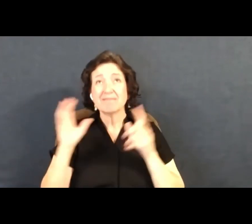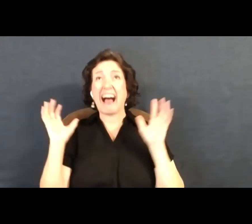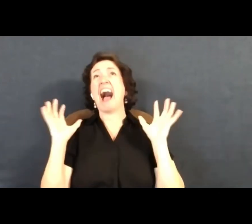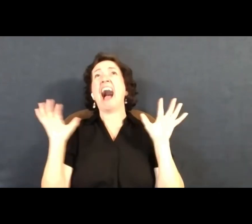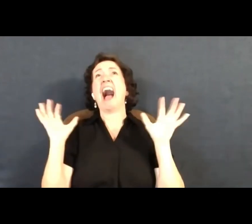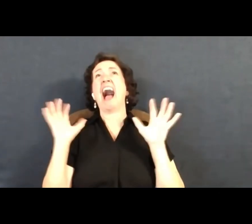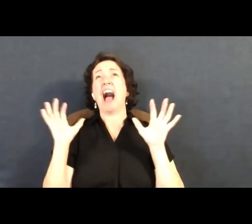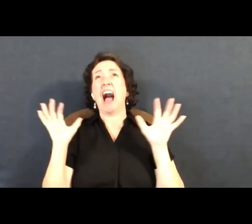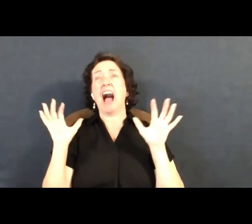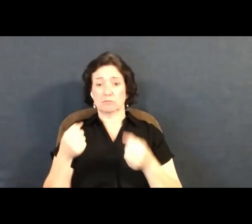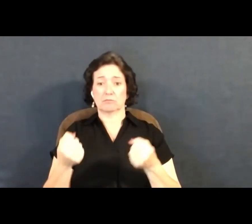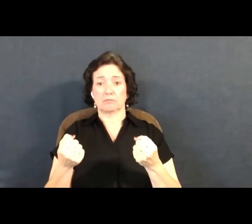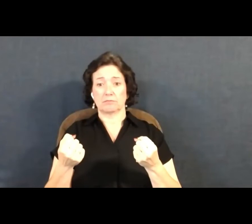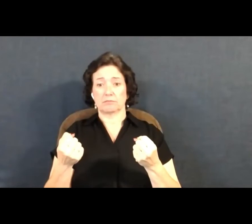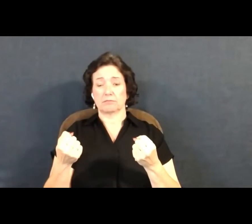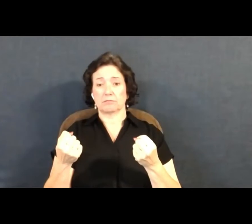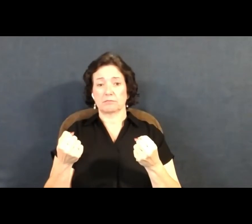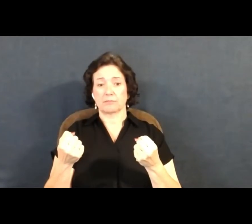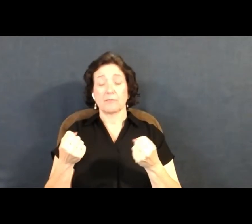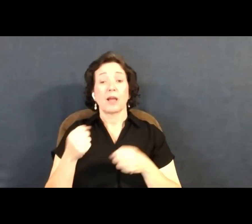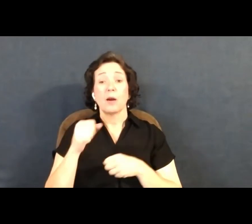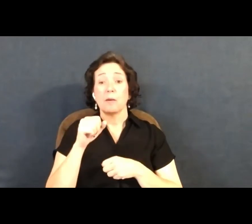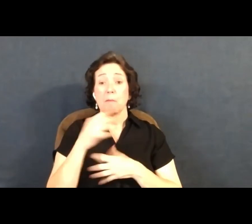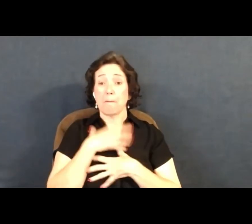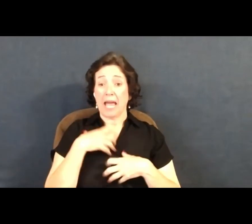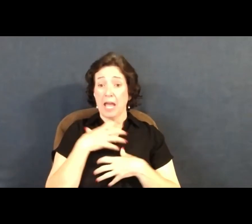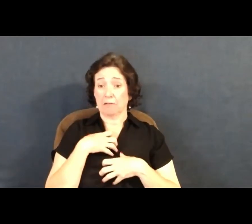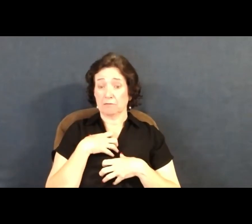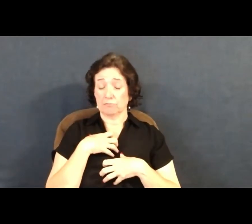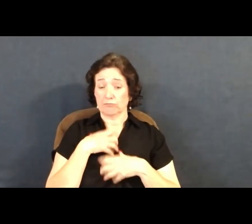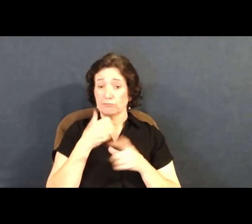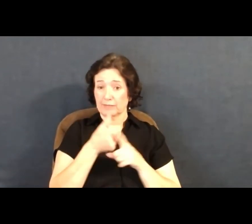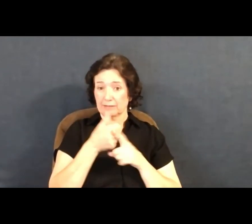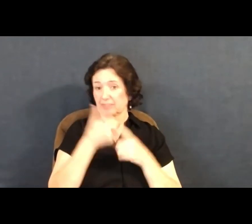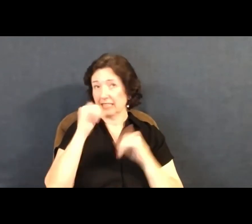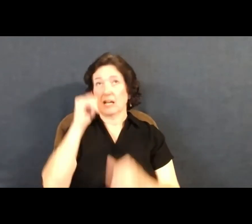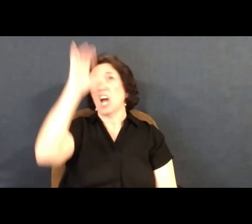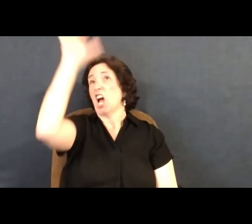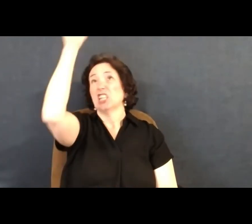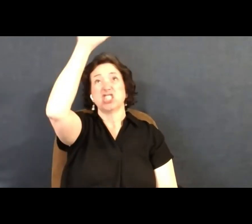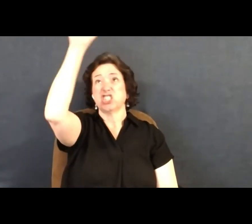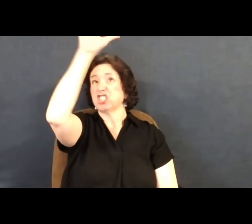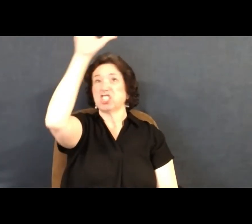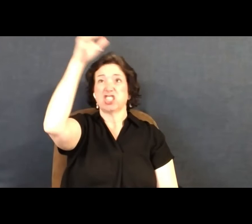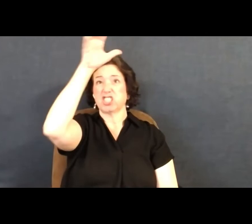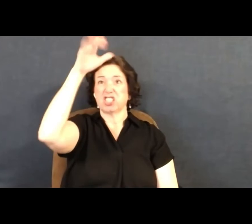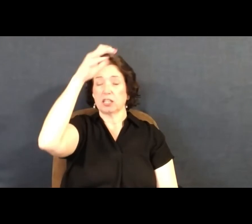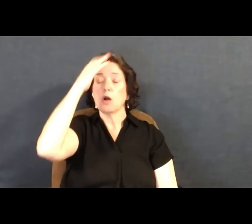And at that moment, old Bear is still coming at her, heading for that